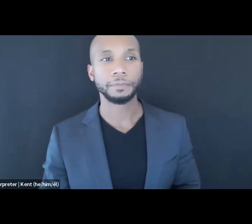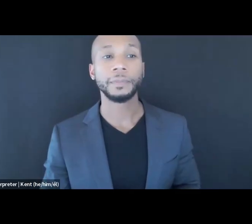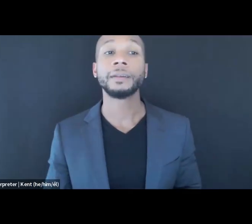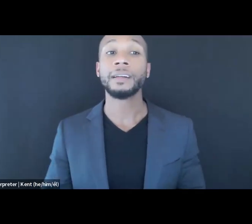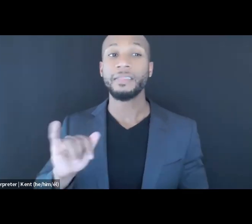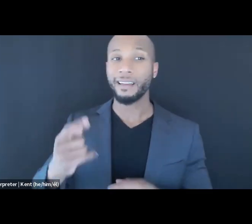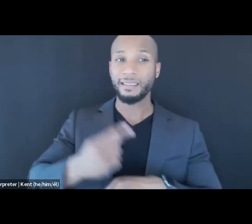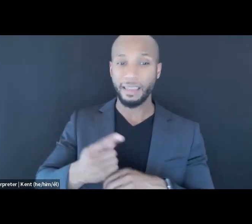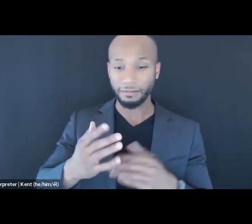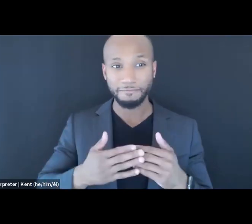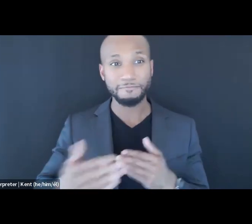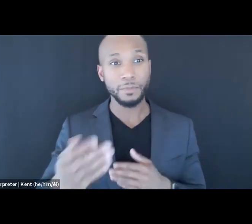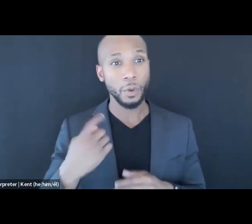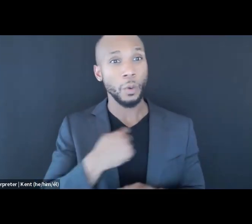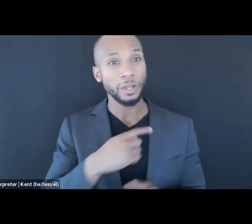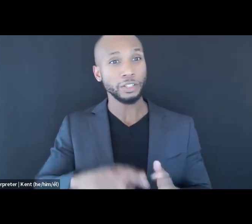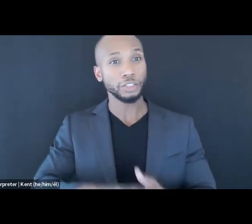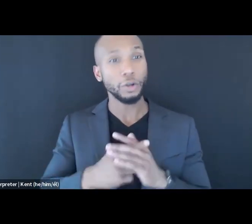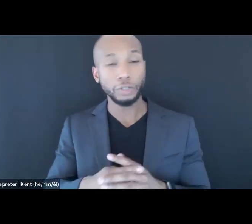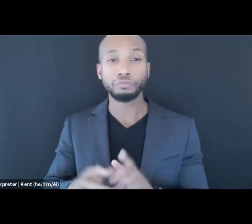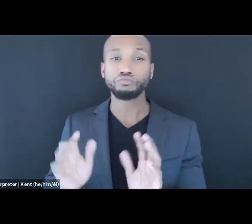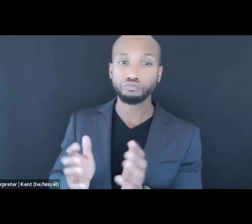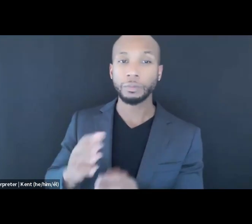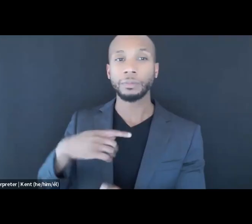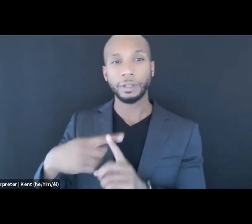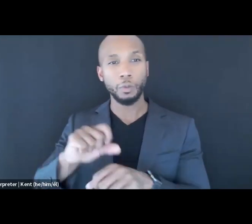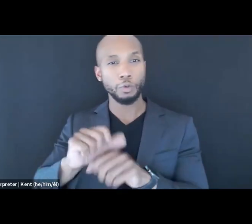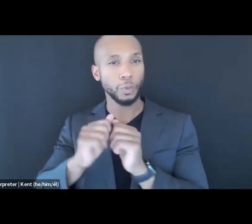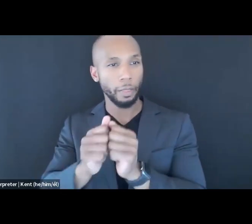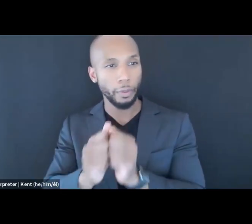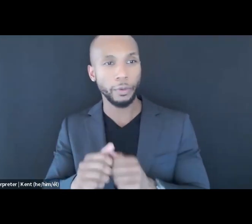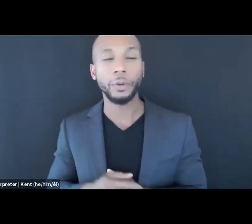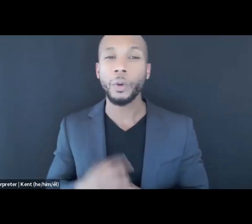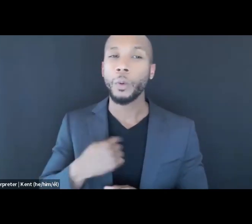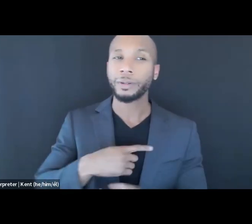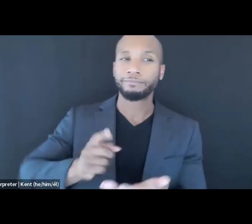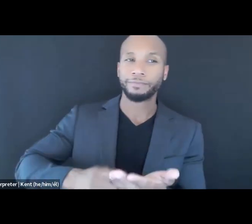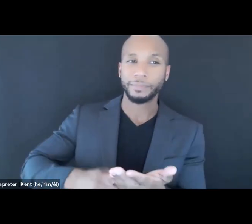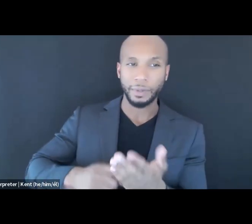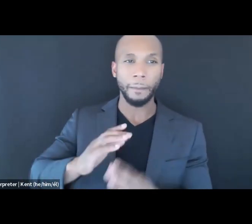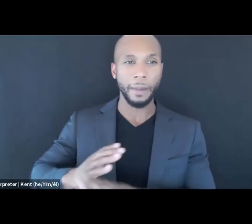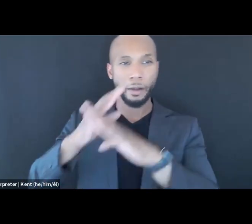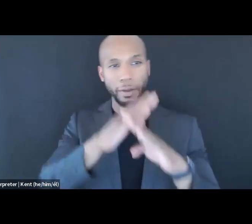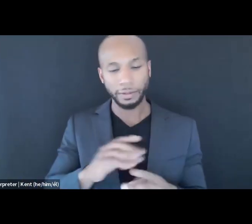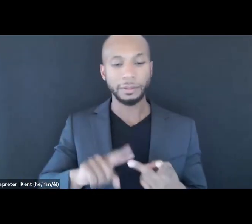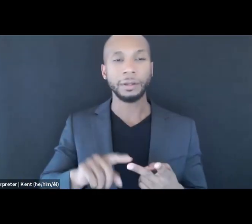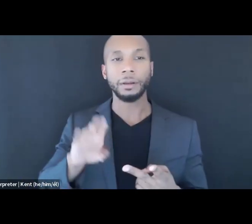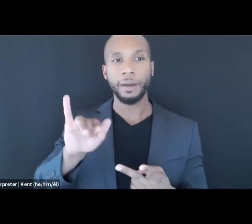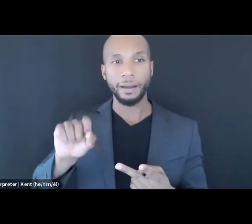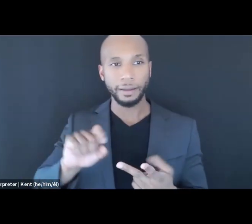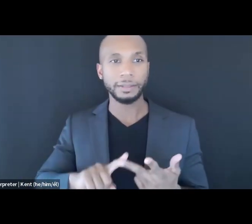Because after that day, we began to talk and work together. We discussed the barriers, bias,